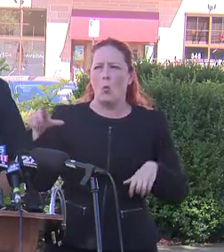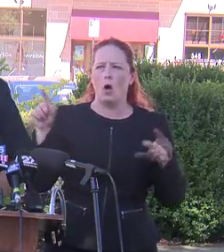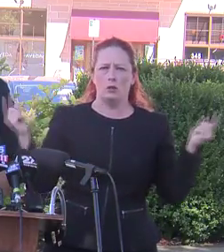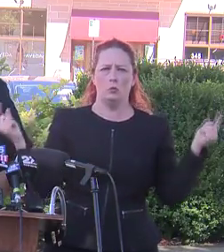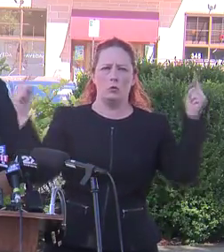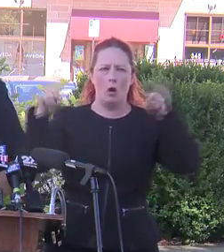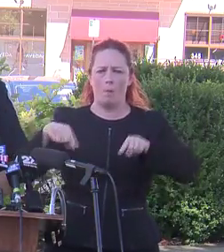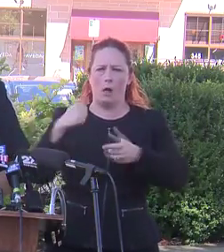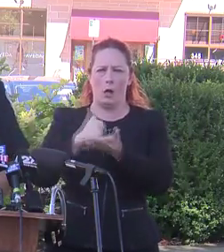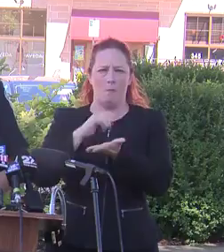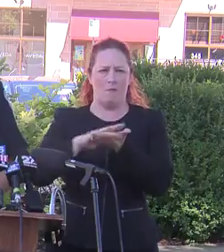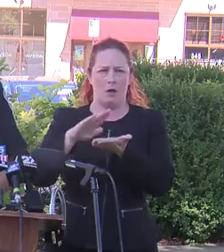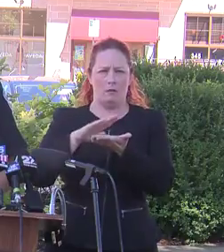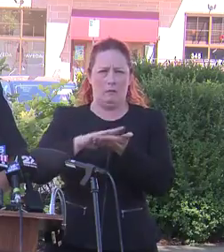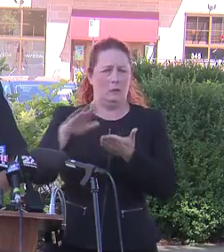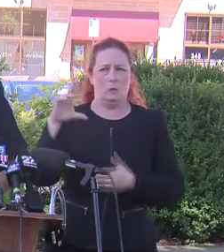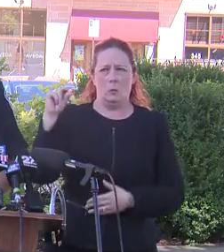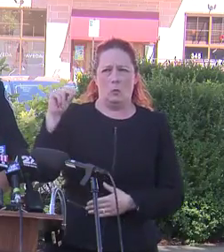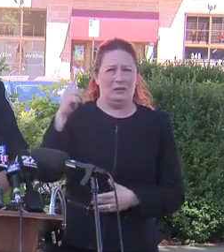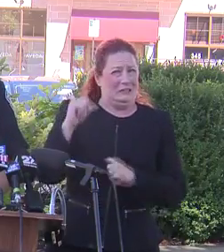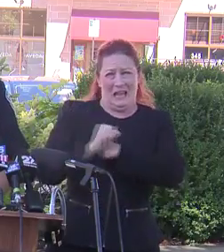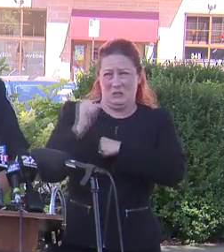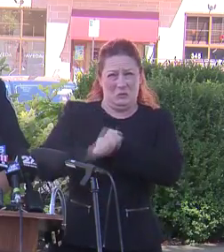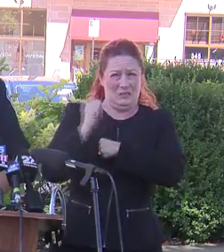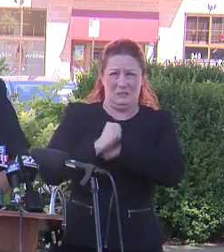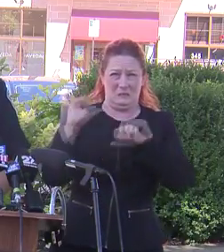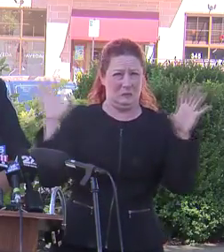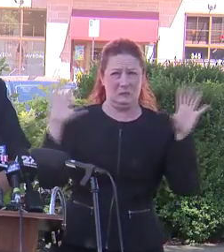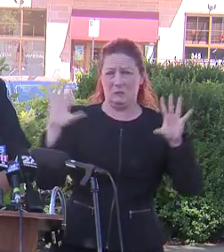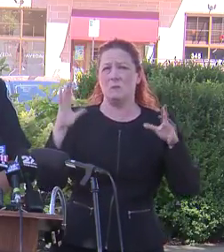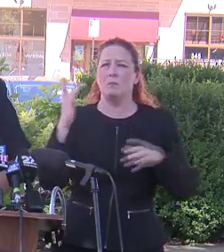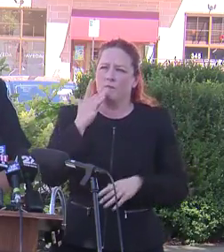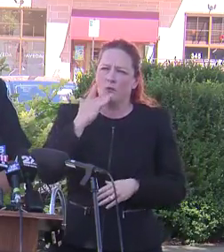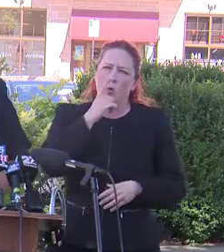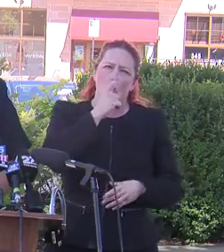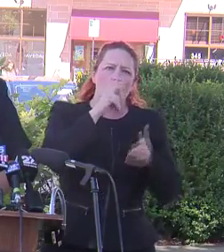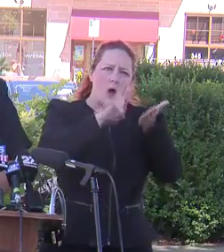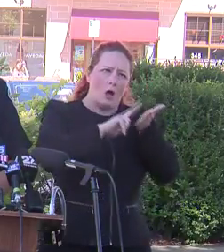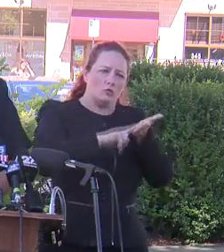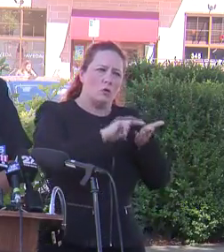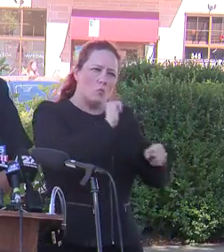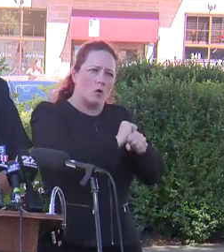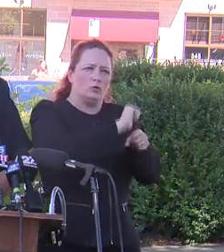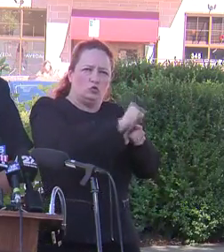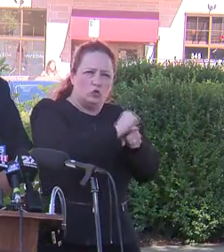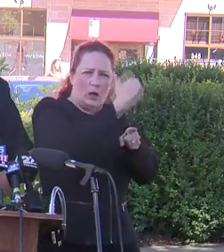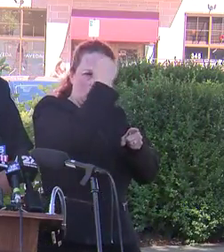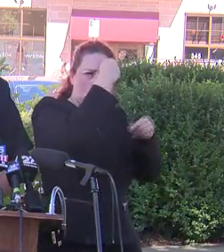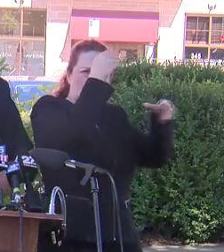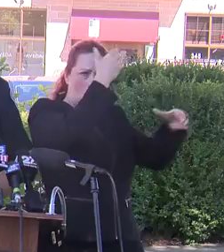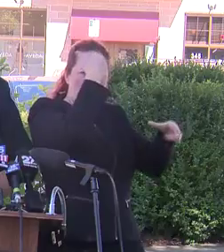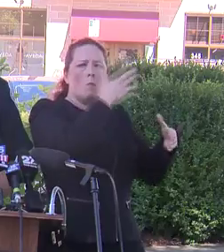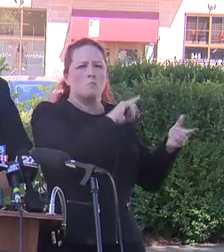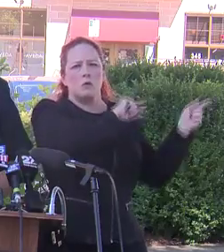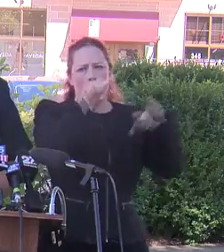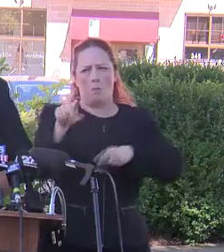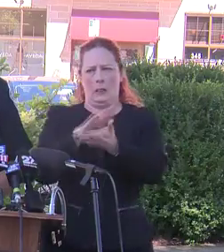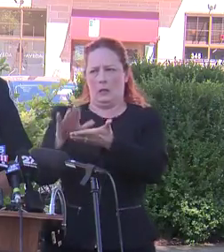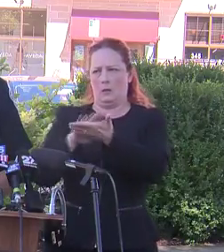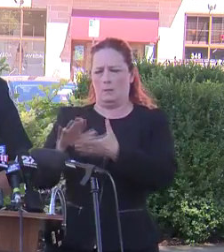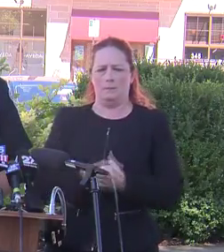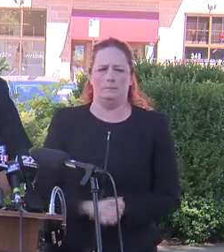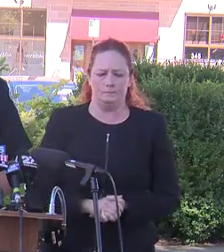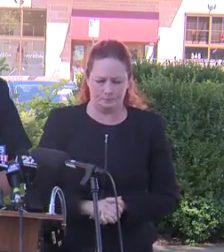help and start cleaning up inside that perimeter zone when we're able to do so. Go back to what